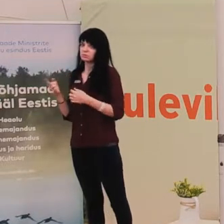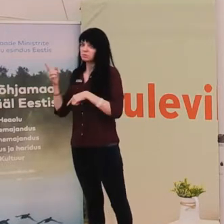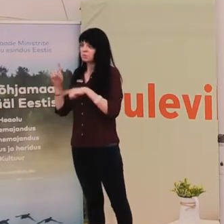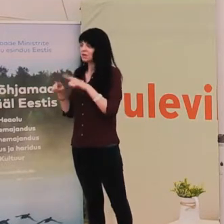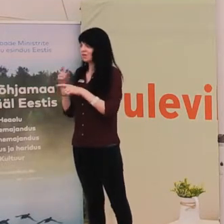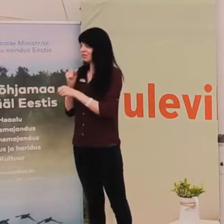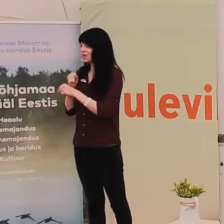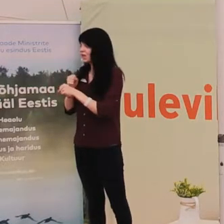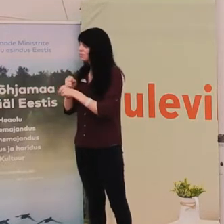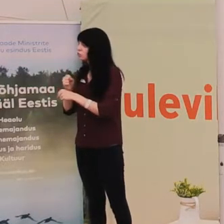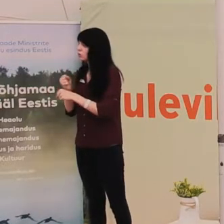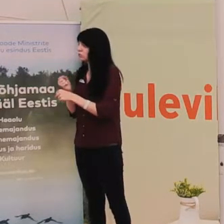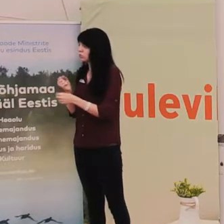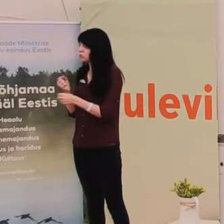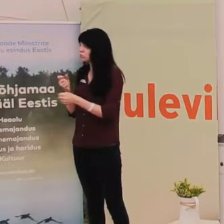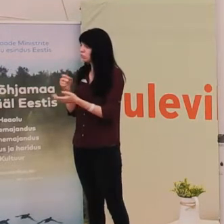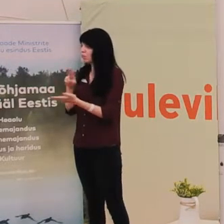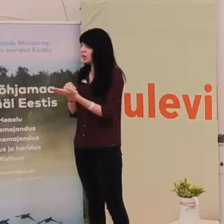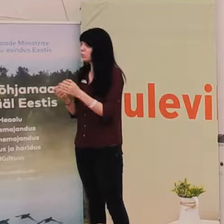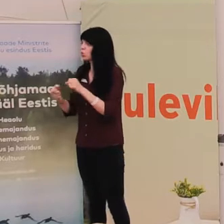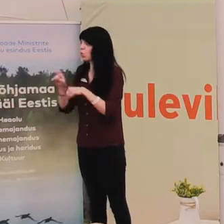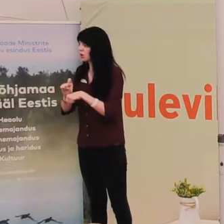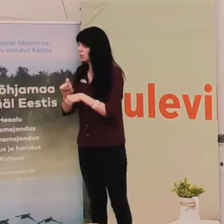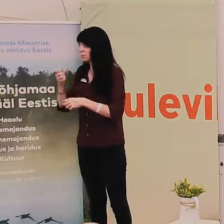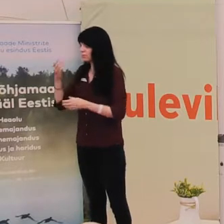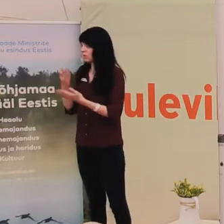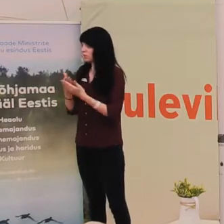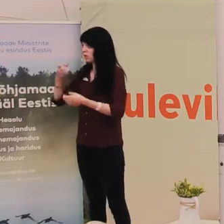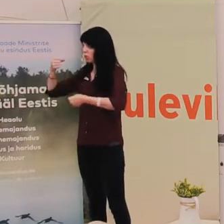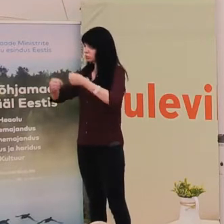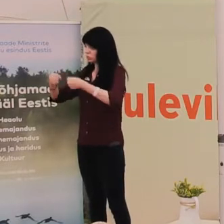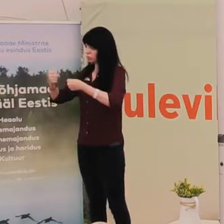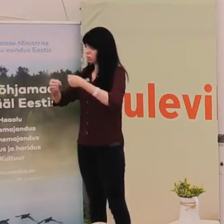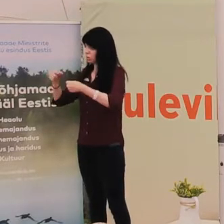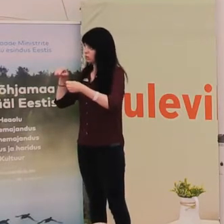more problematic than others. But if you spend an hour in a car,